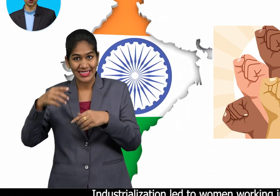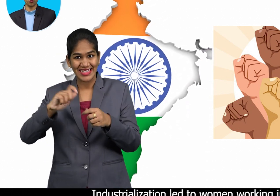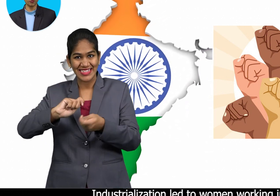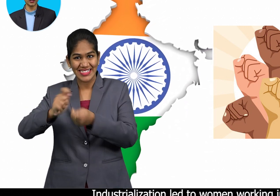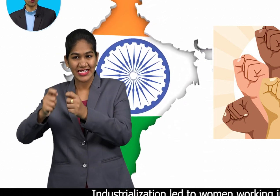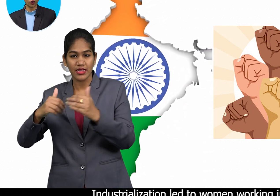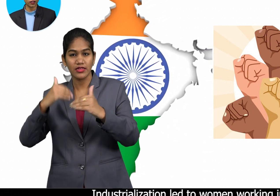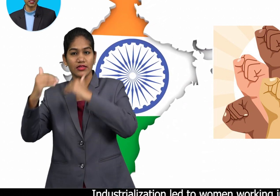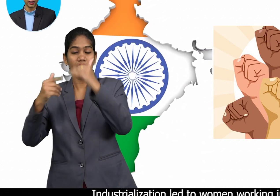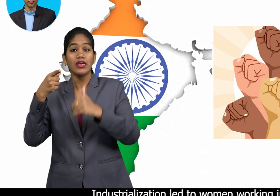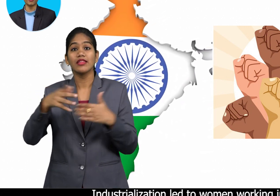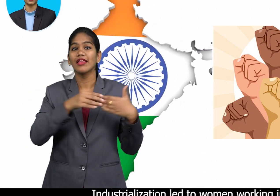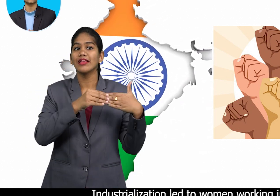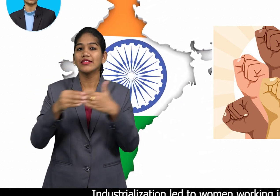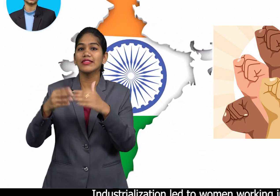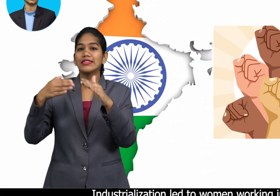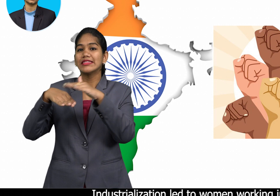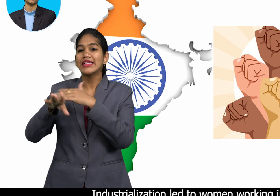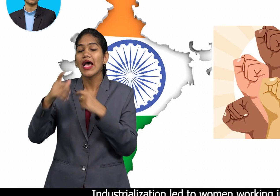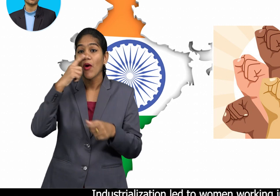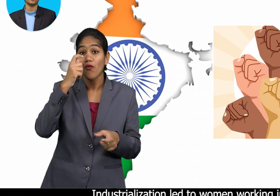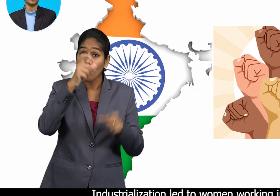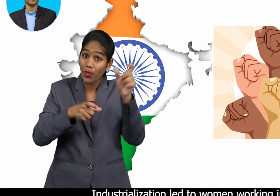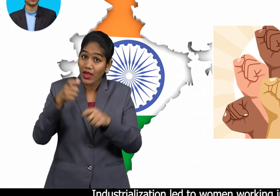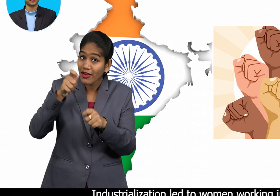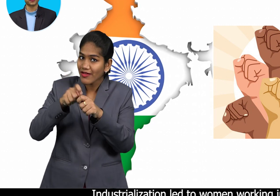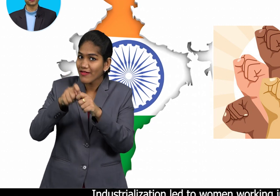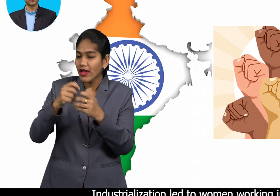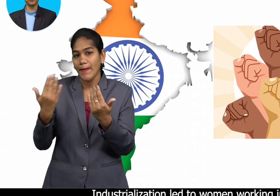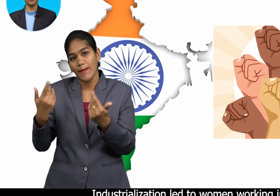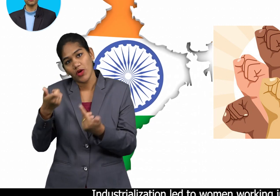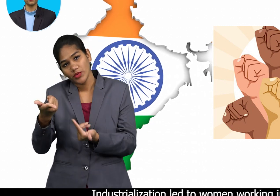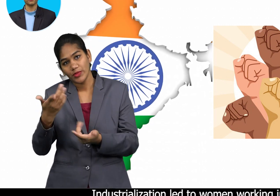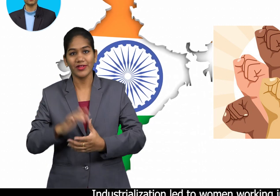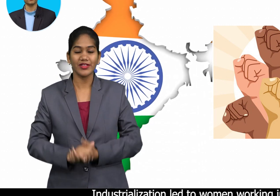Industrialization led to women working in factories,